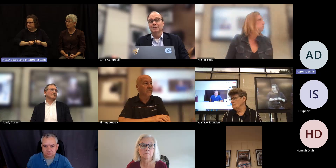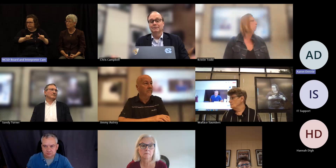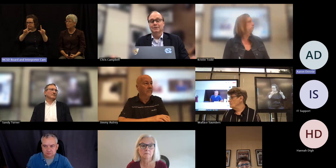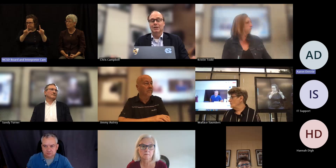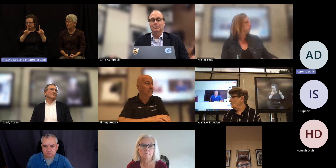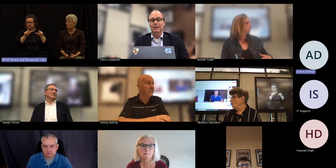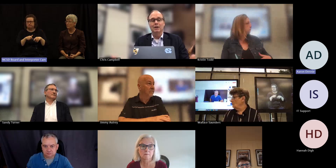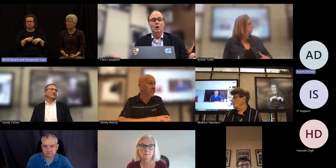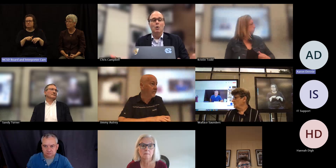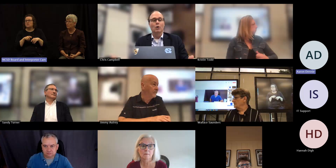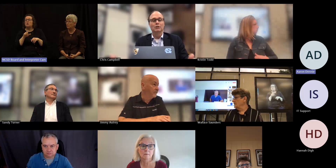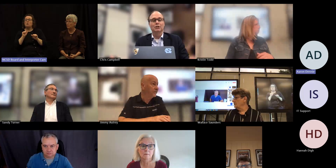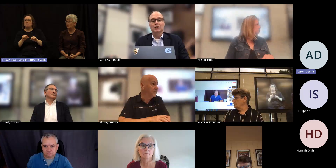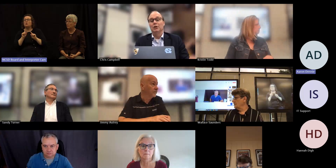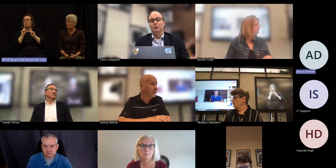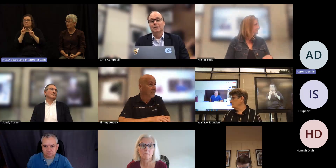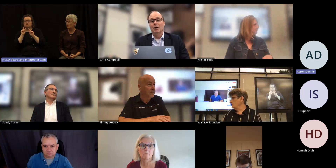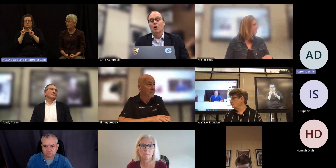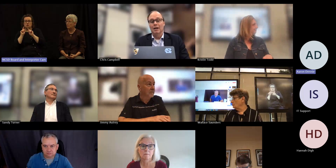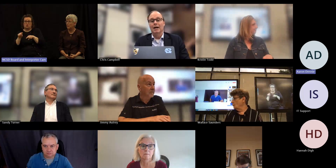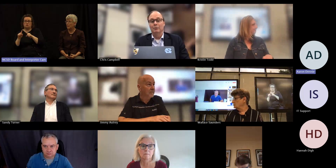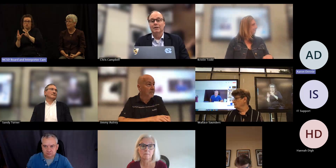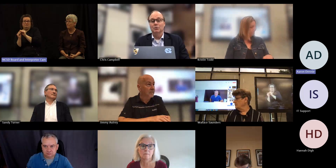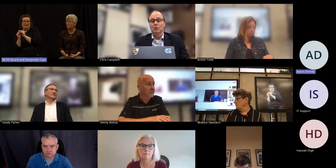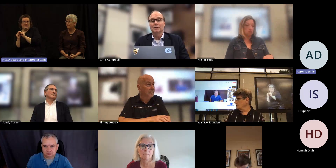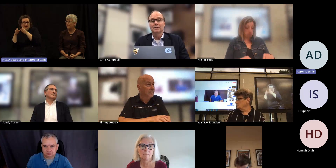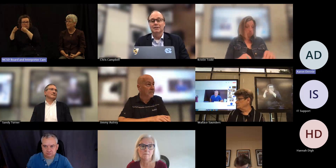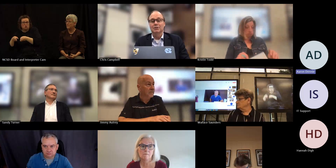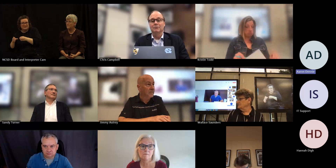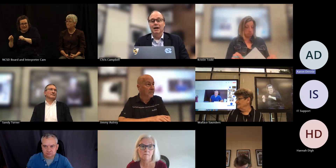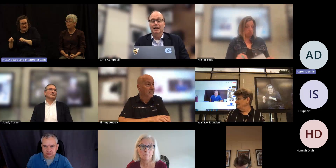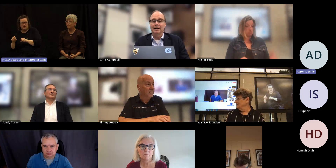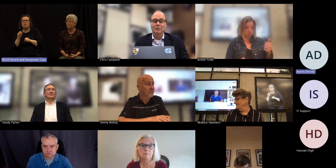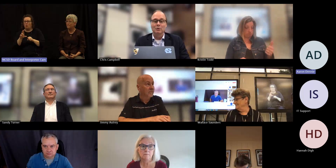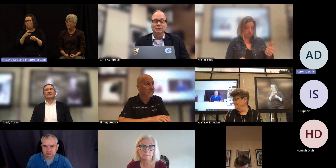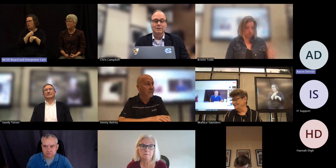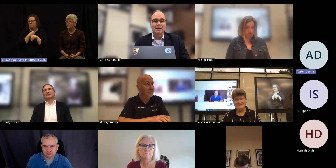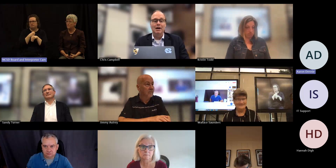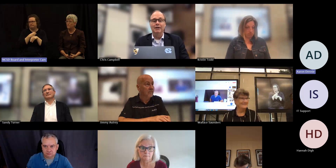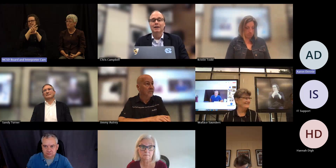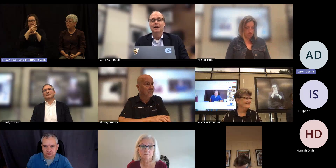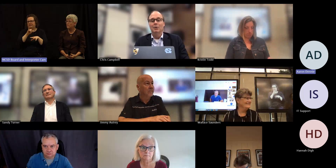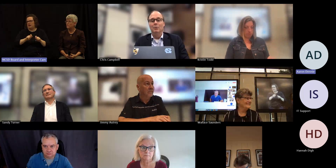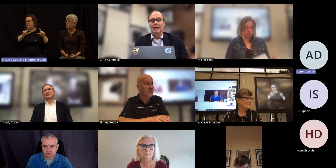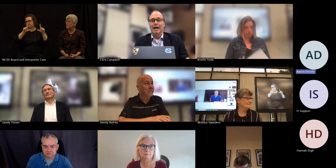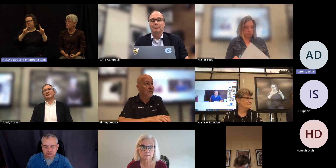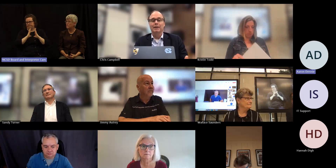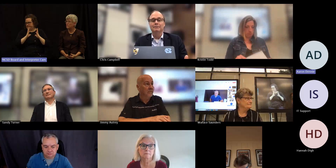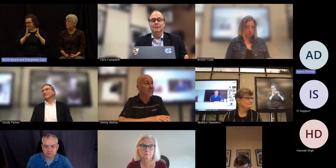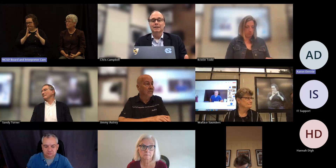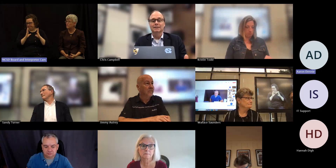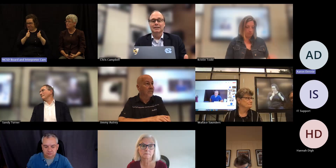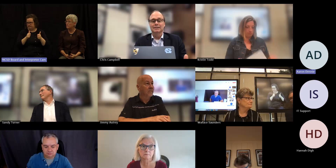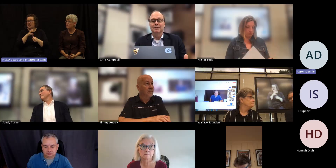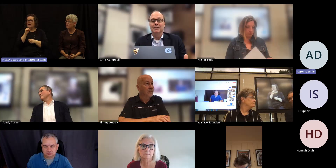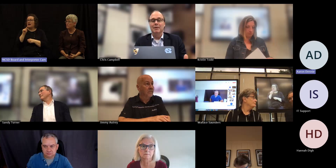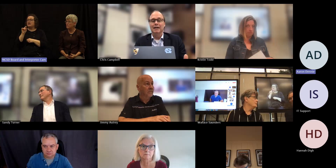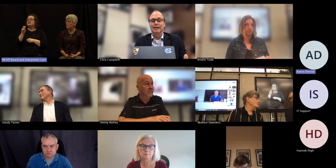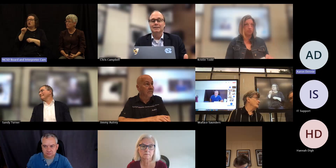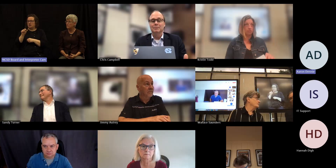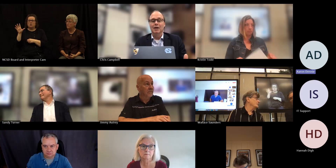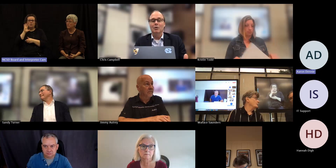in person, or just use the online resources that you've got. Of course, Ms. Tanya will be happy to